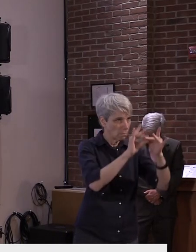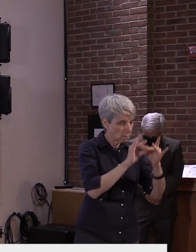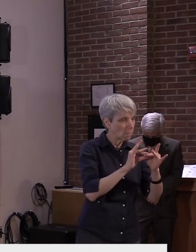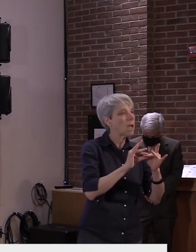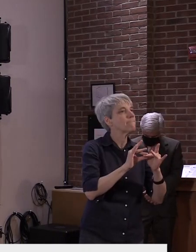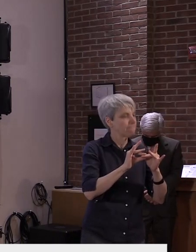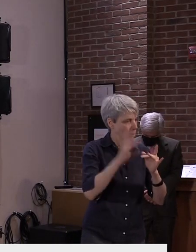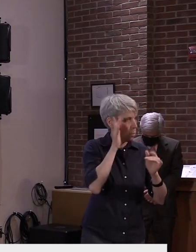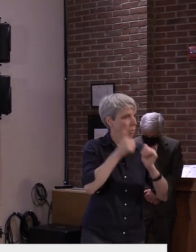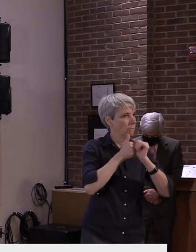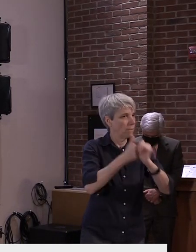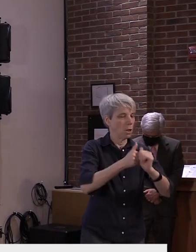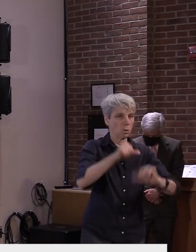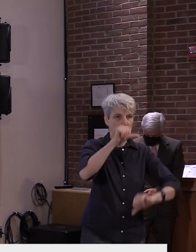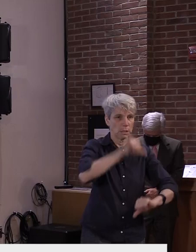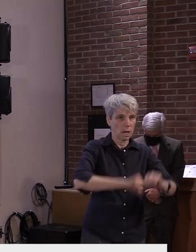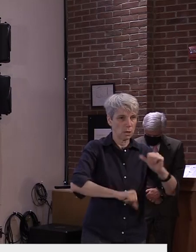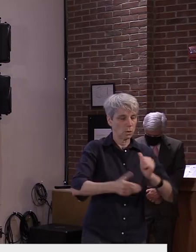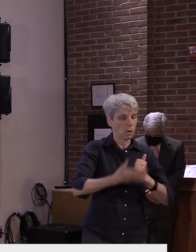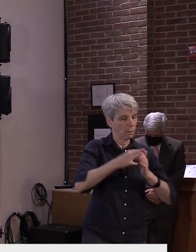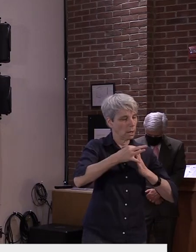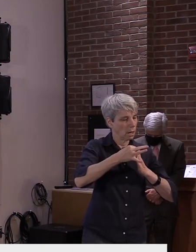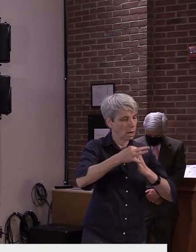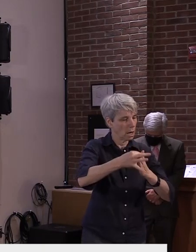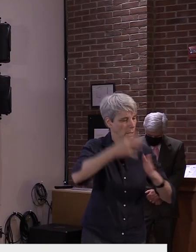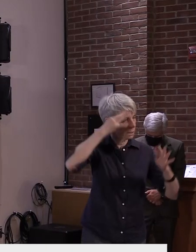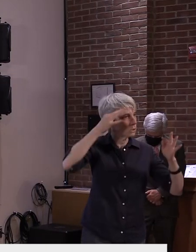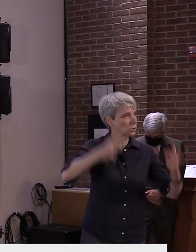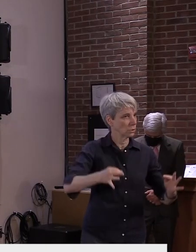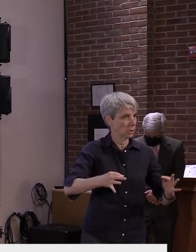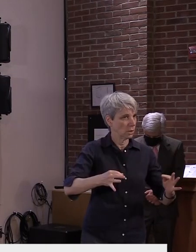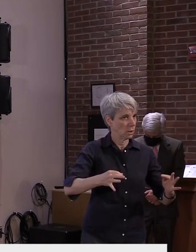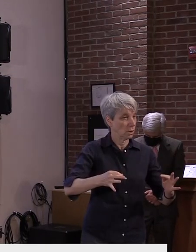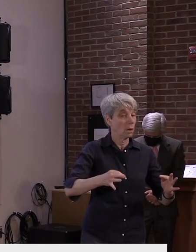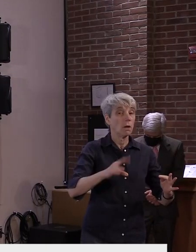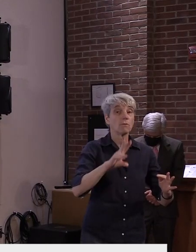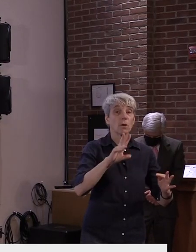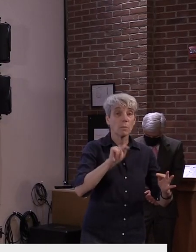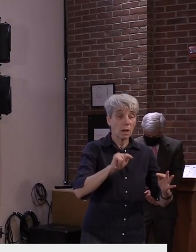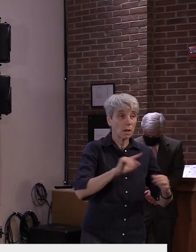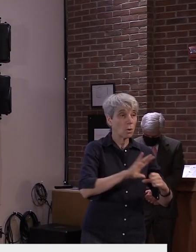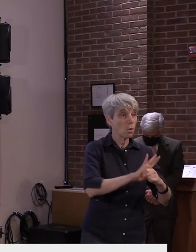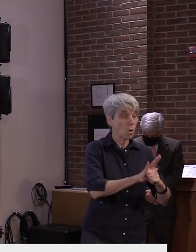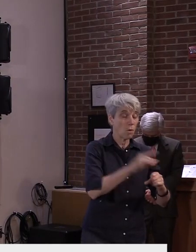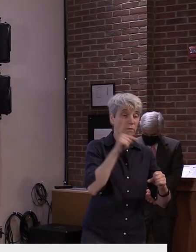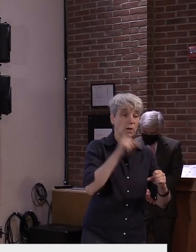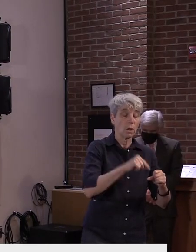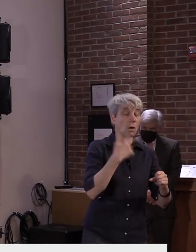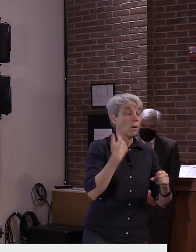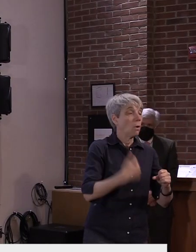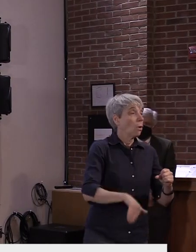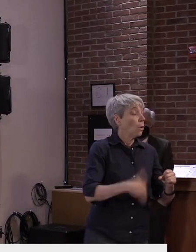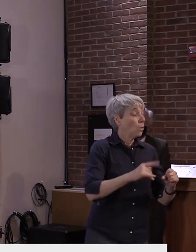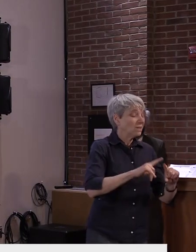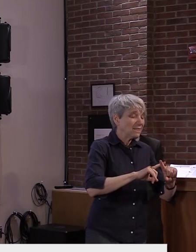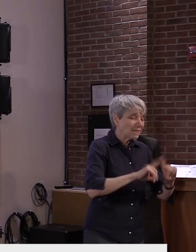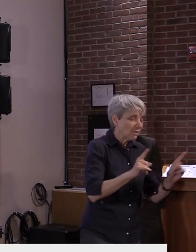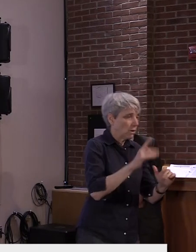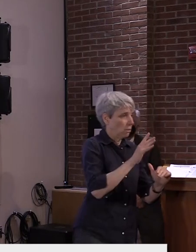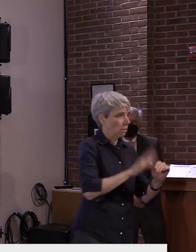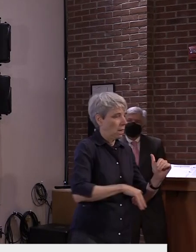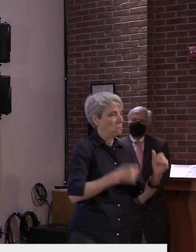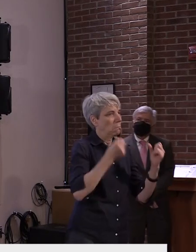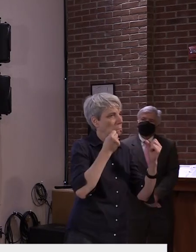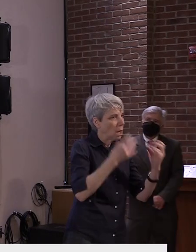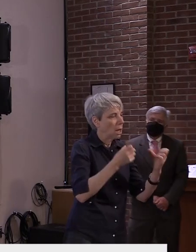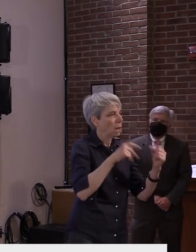possible. I cannot emphasize enough how Vermont's COVID landscape looks so different from the